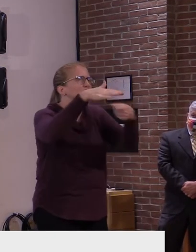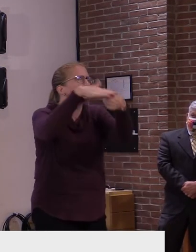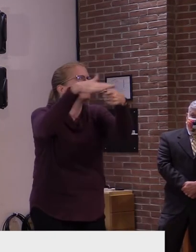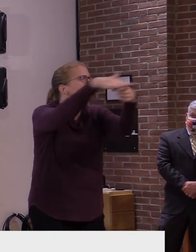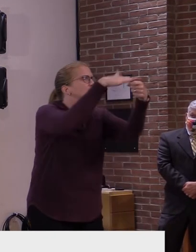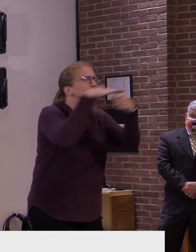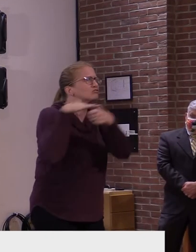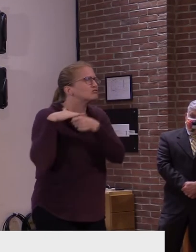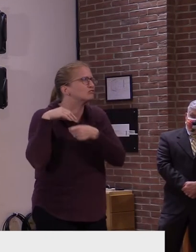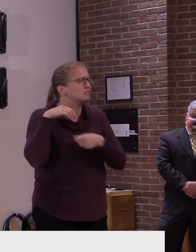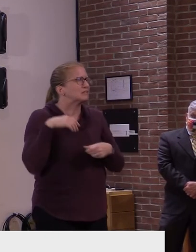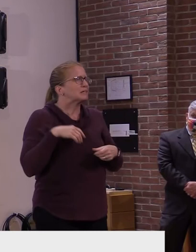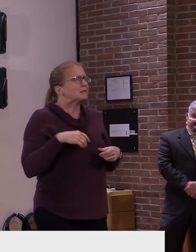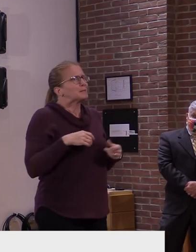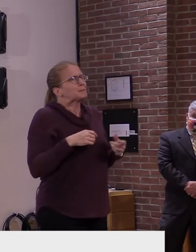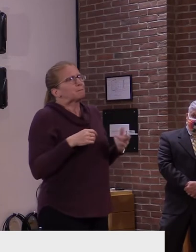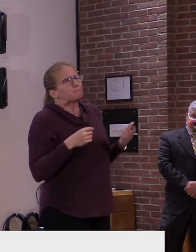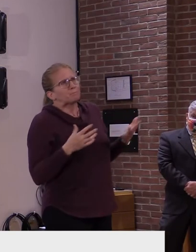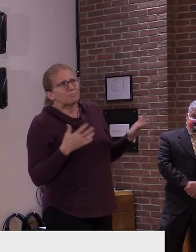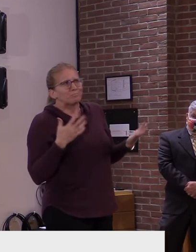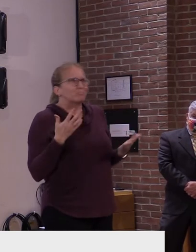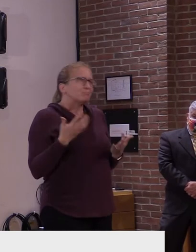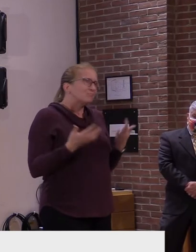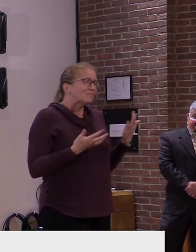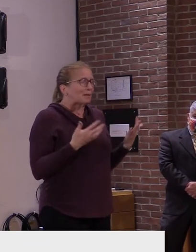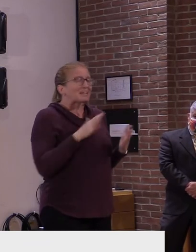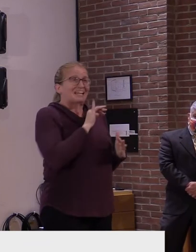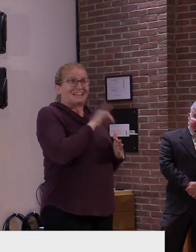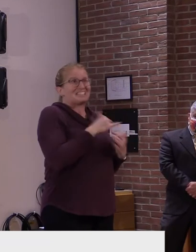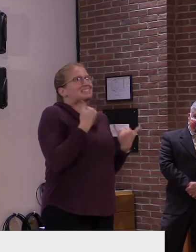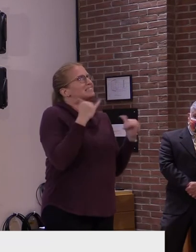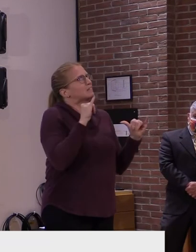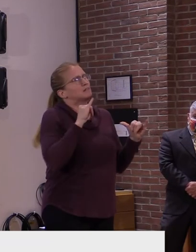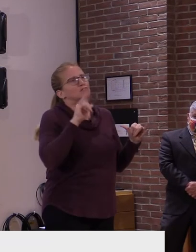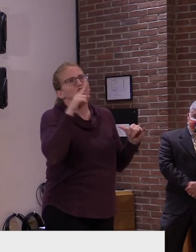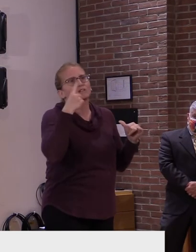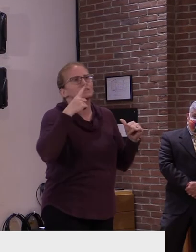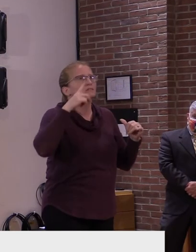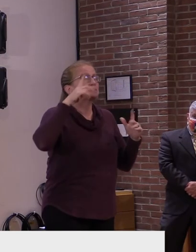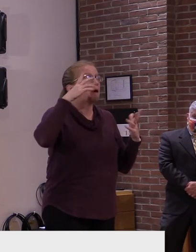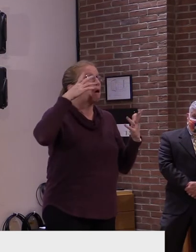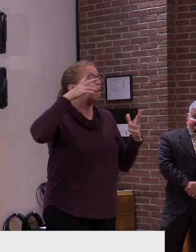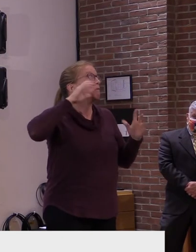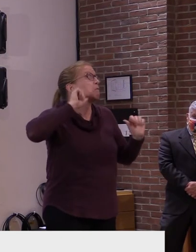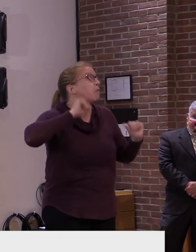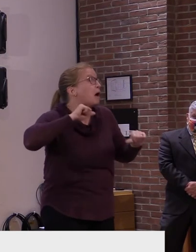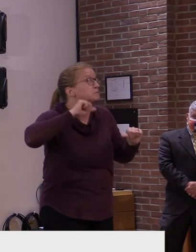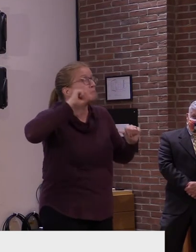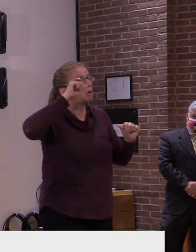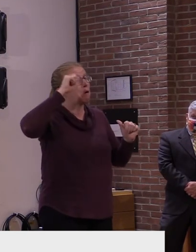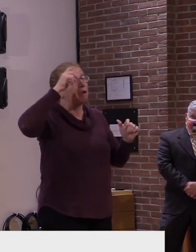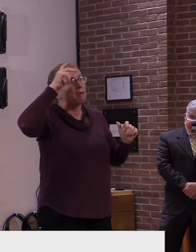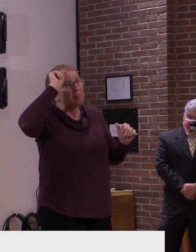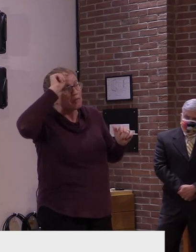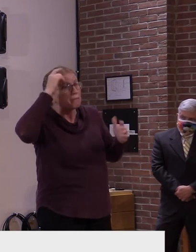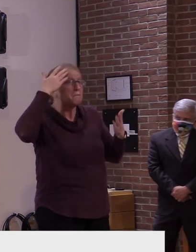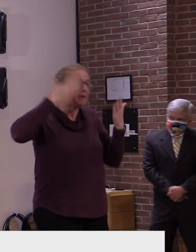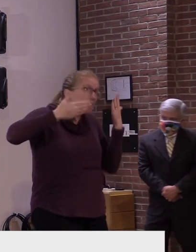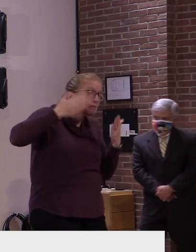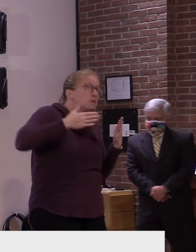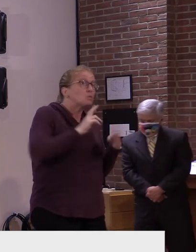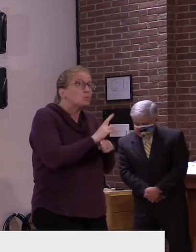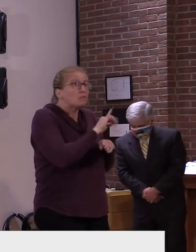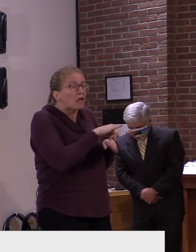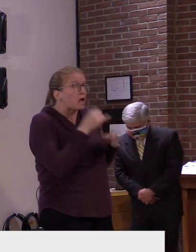promise of this i'll call it promise because it's still somewhat theoretical but in some parts of the country it's been used this way the promise